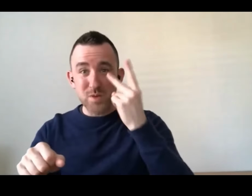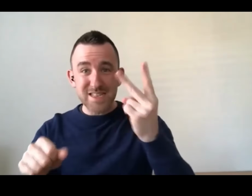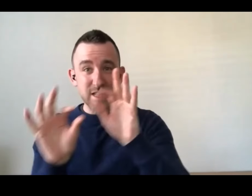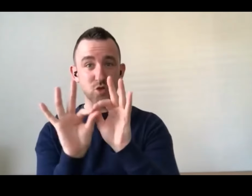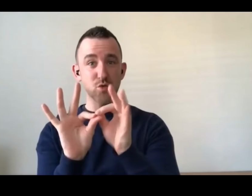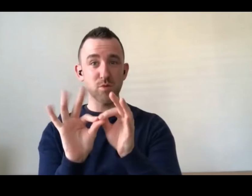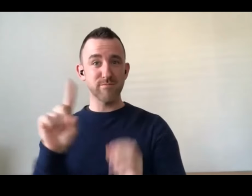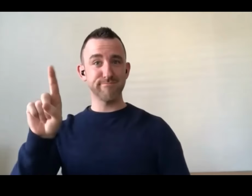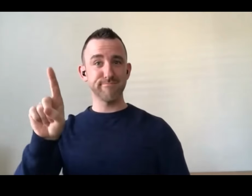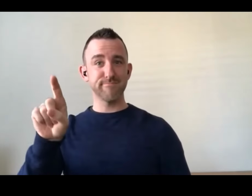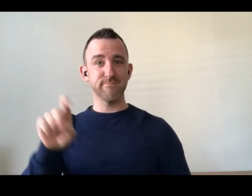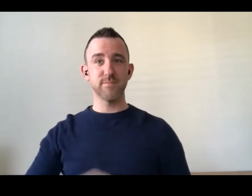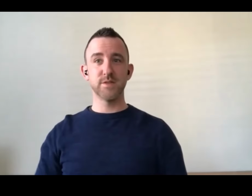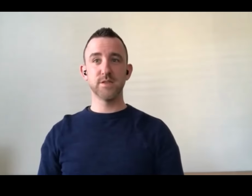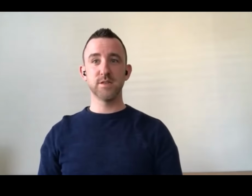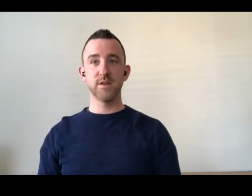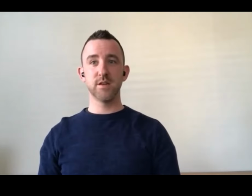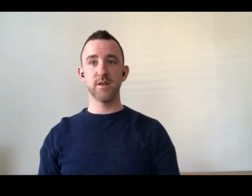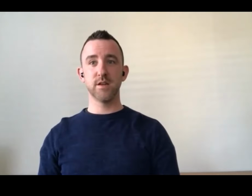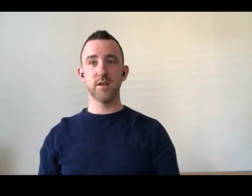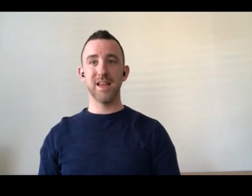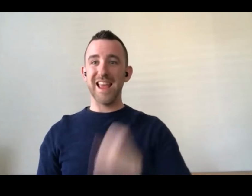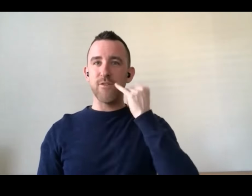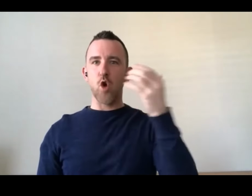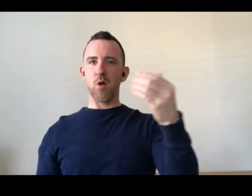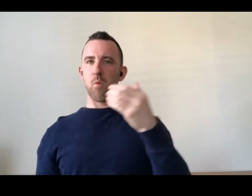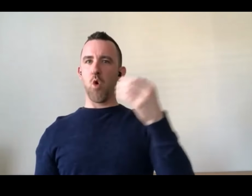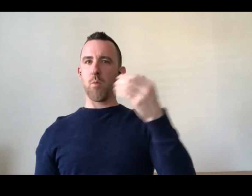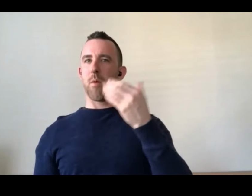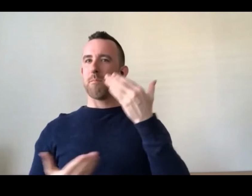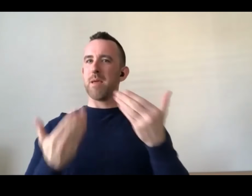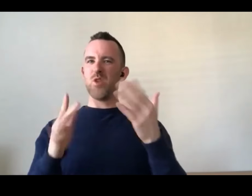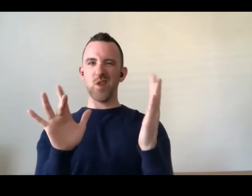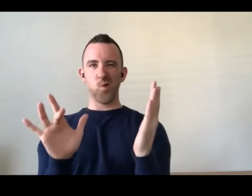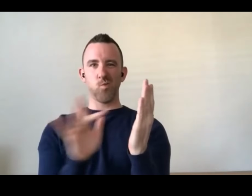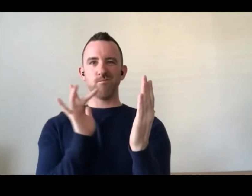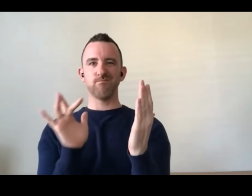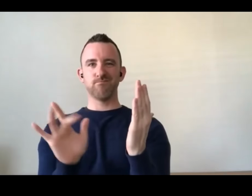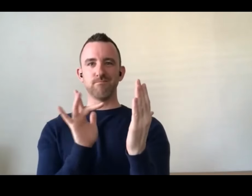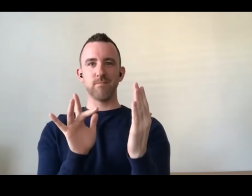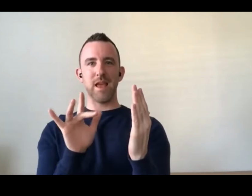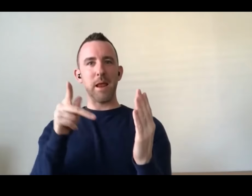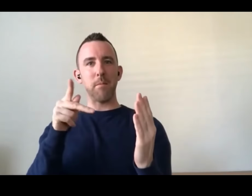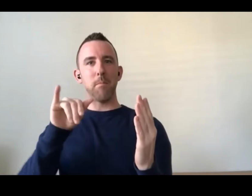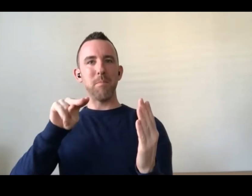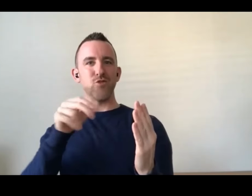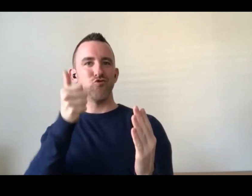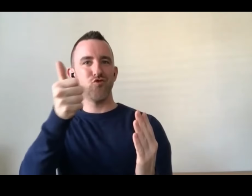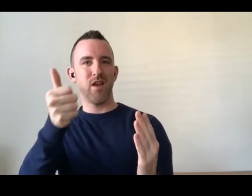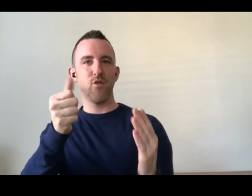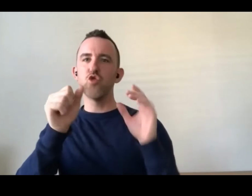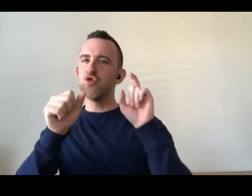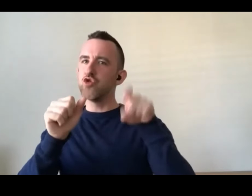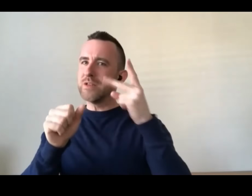interpreter. You may, if you're on a mobile device, you may need to swipe over and pin them yourself. You should be seeing what I